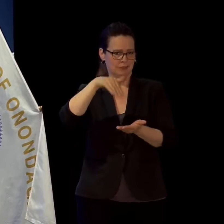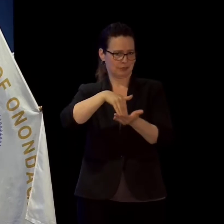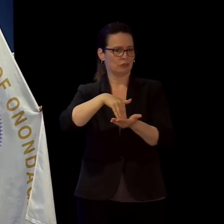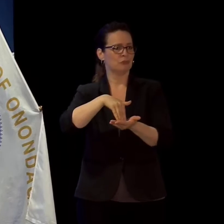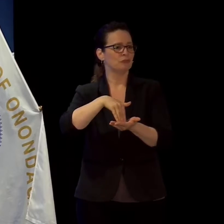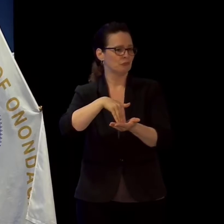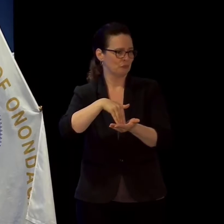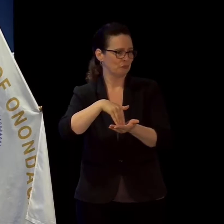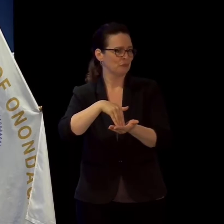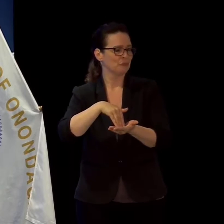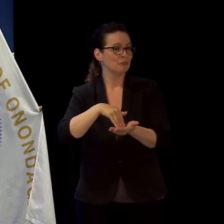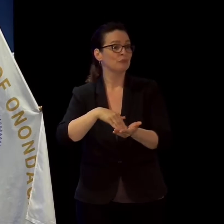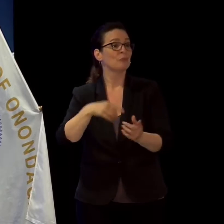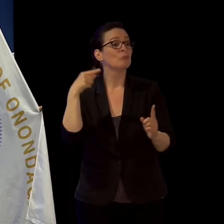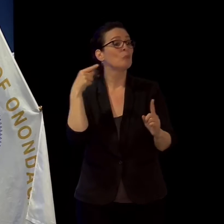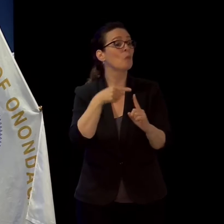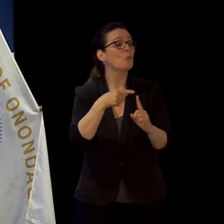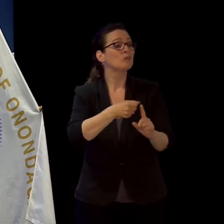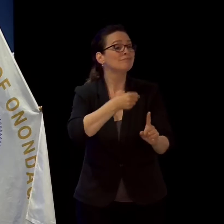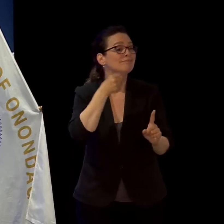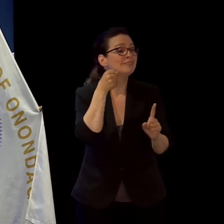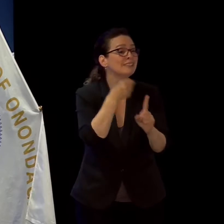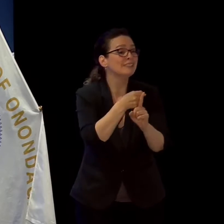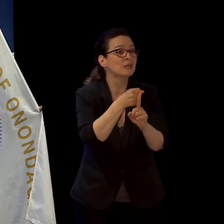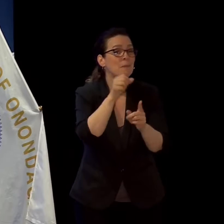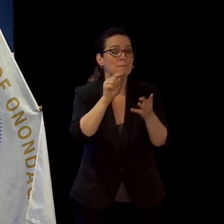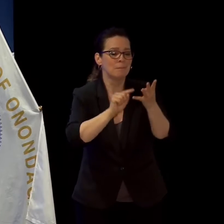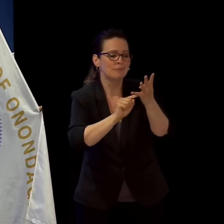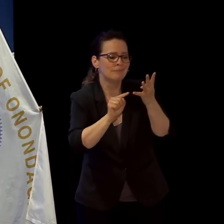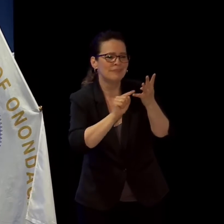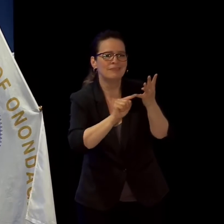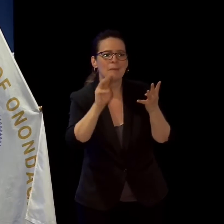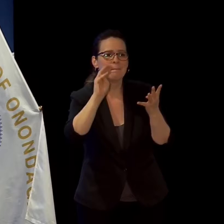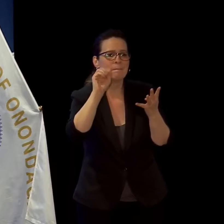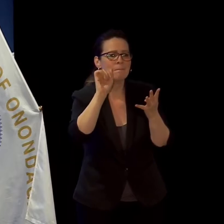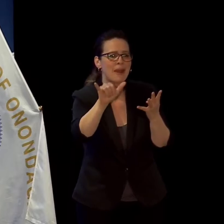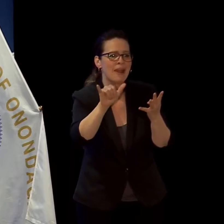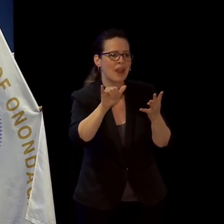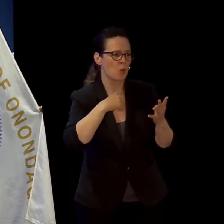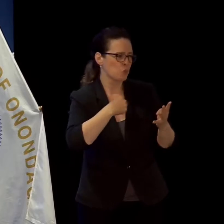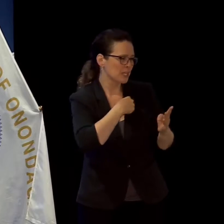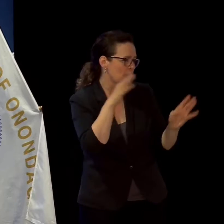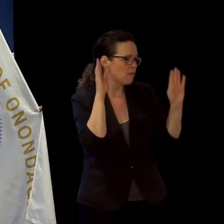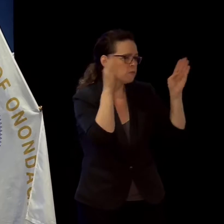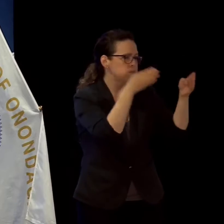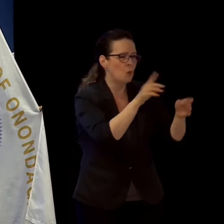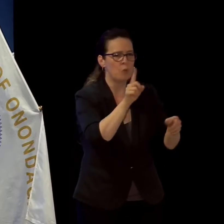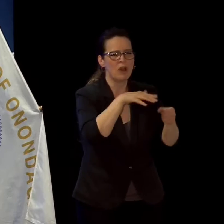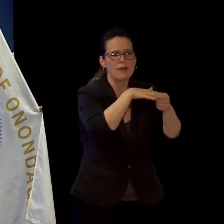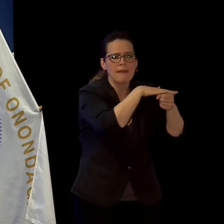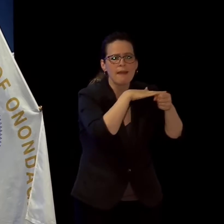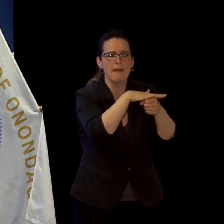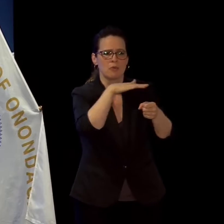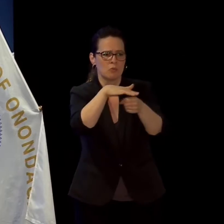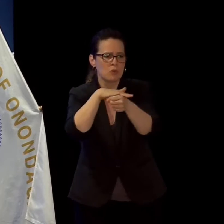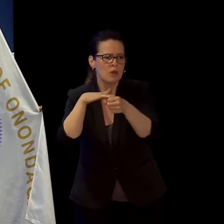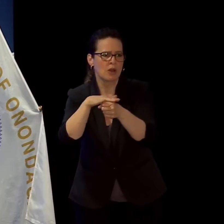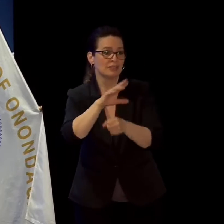be going into zip codes and into neighborhoods. So for first doses.